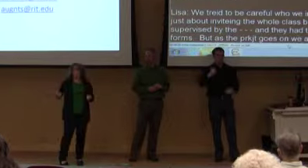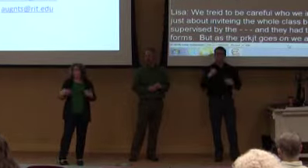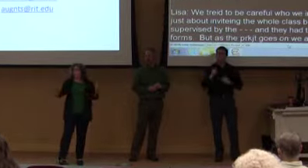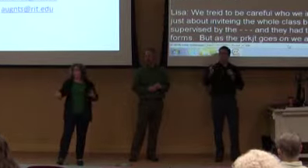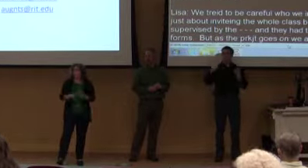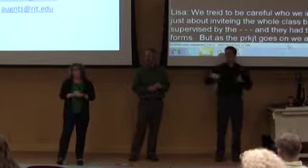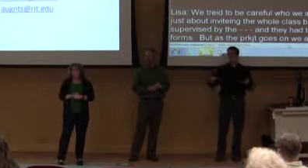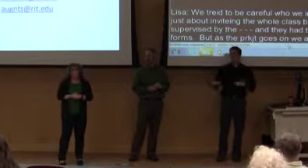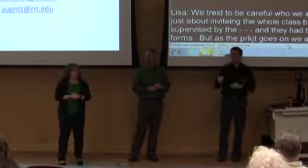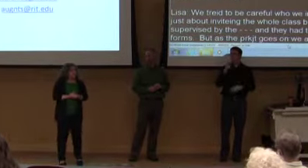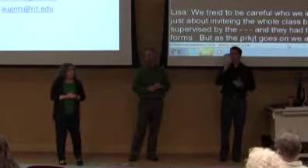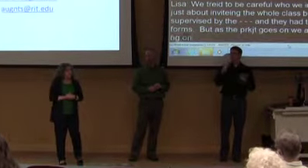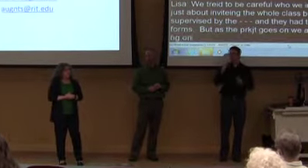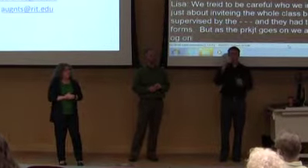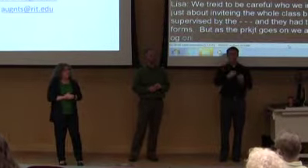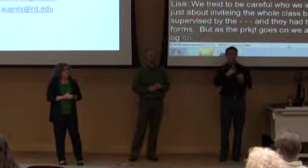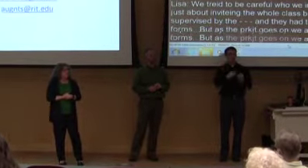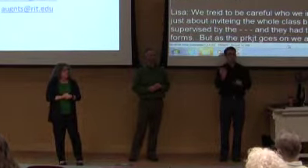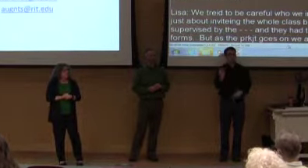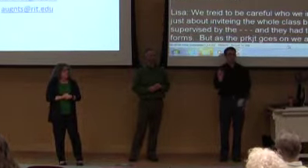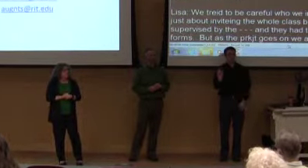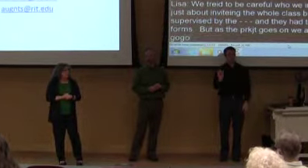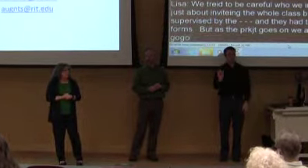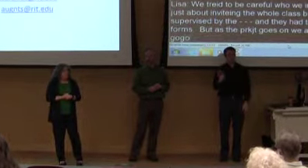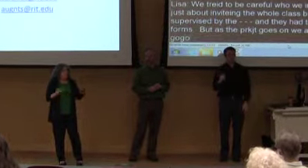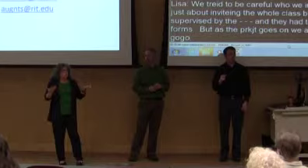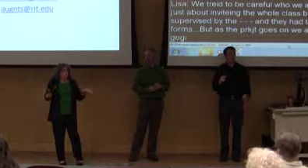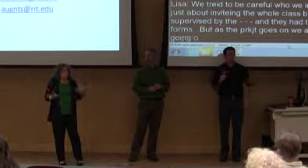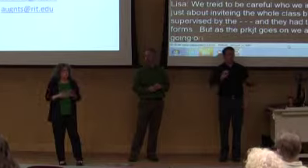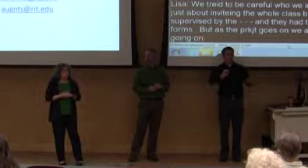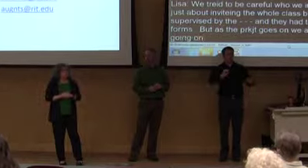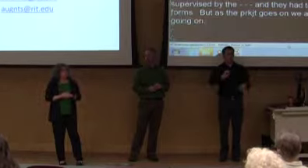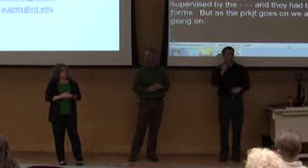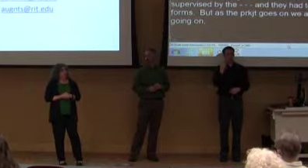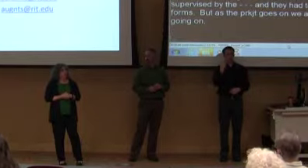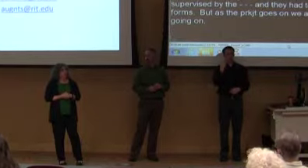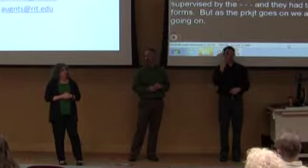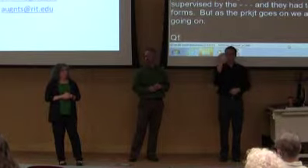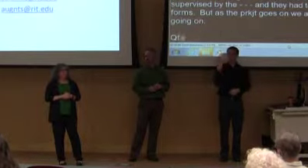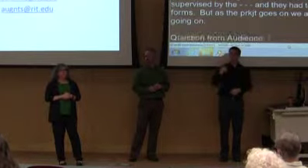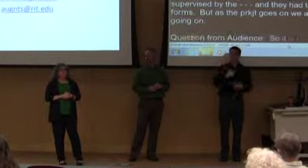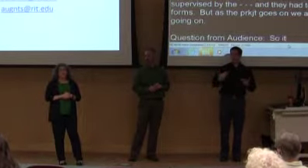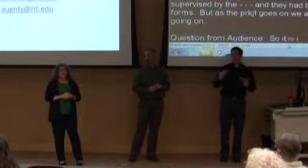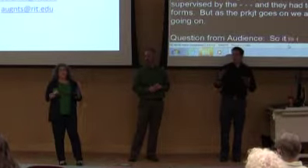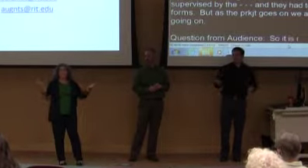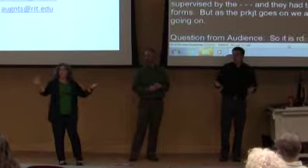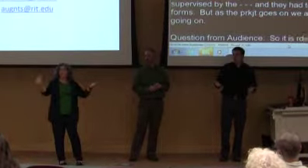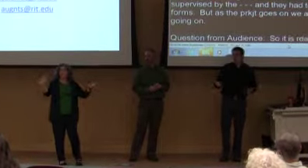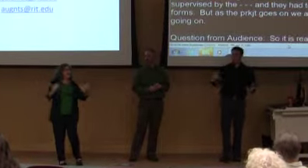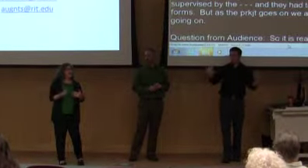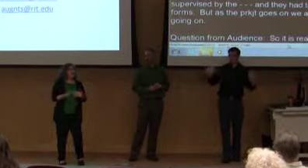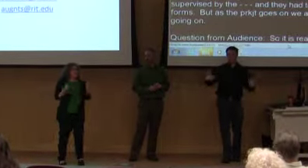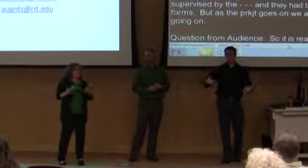here who have participated as well. So yeah, and that's one of the reasons we're here today. So come